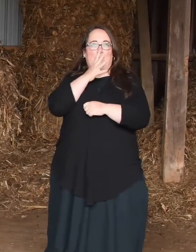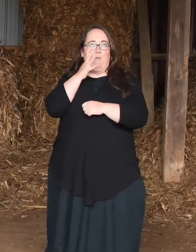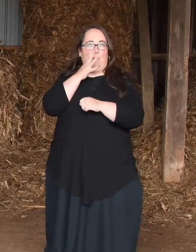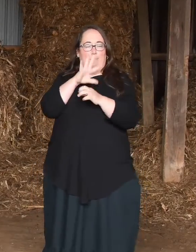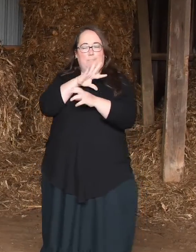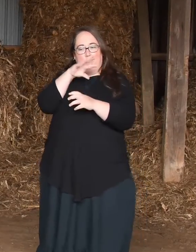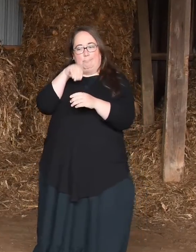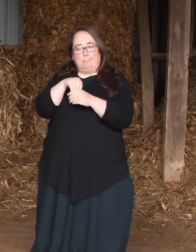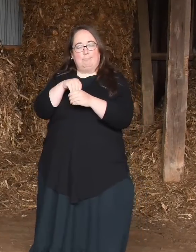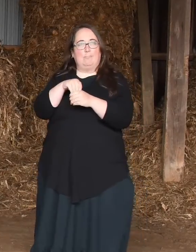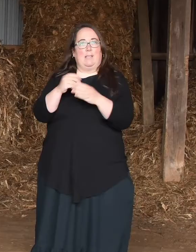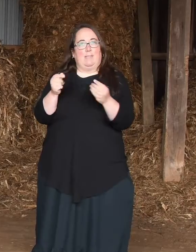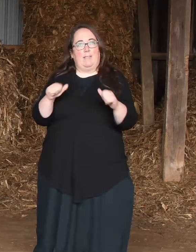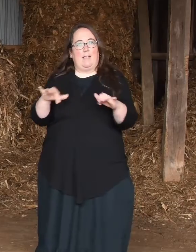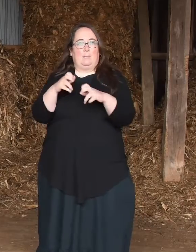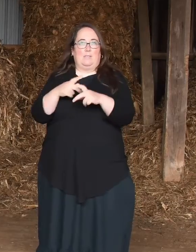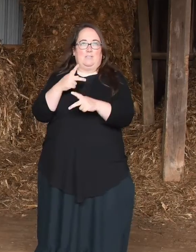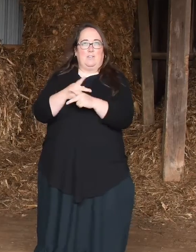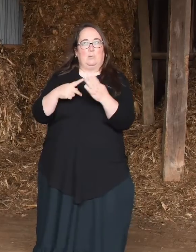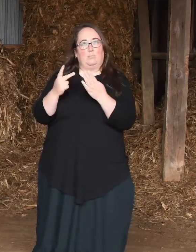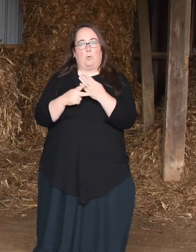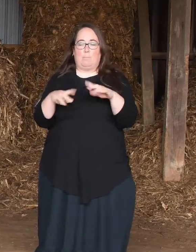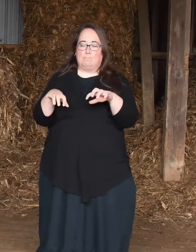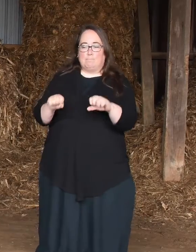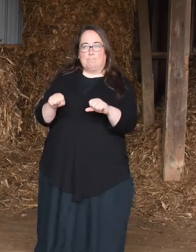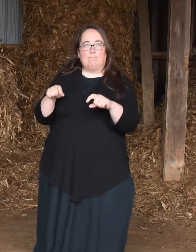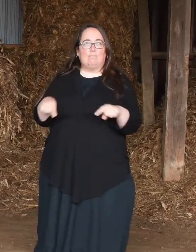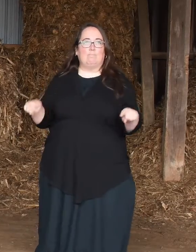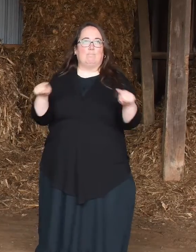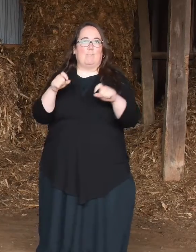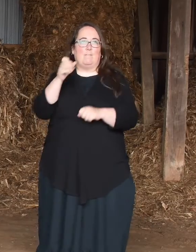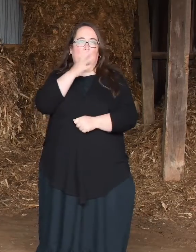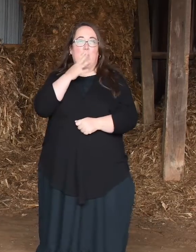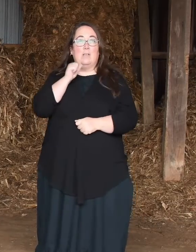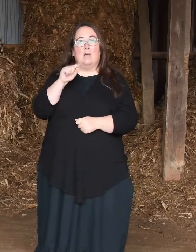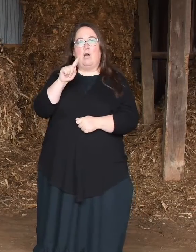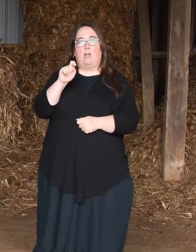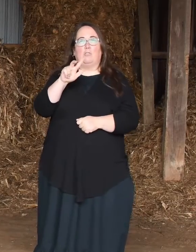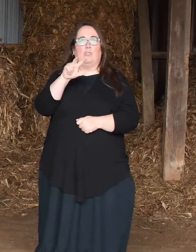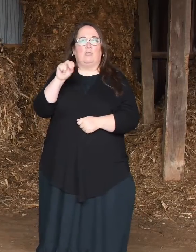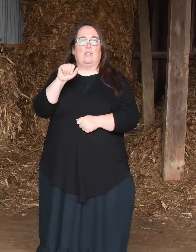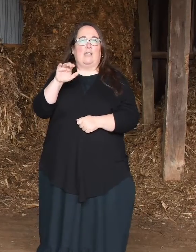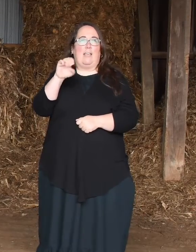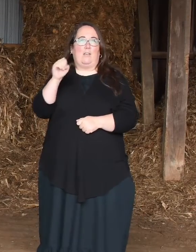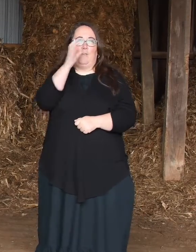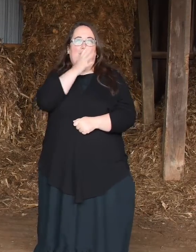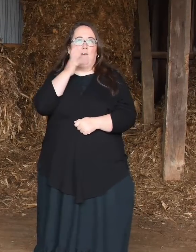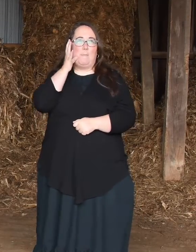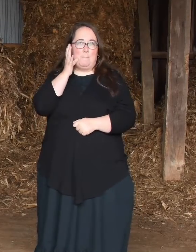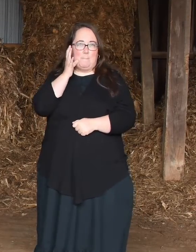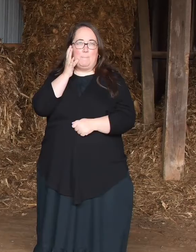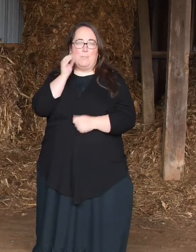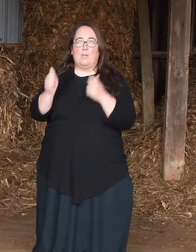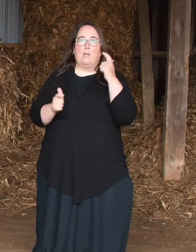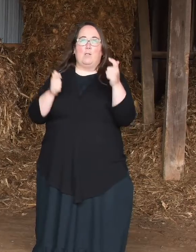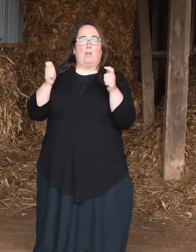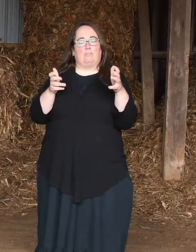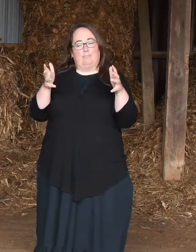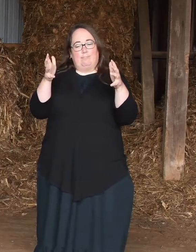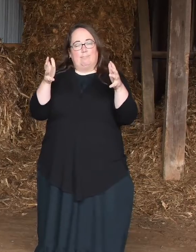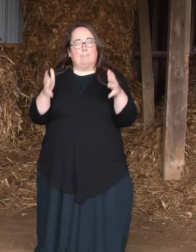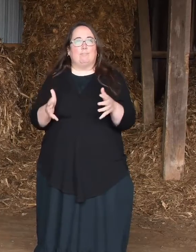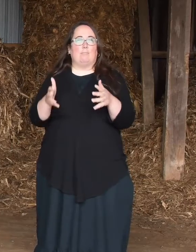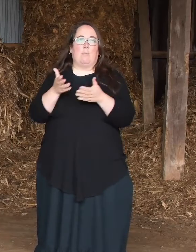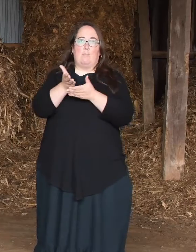Land Preservation Program. This 130-acre farm is the largest remaining